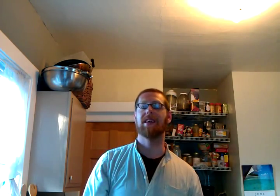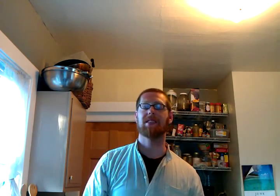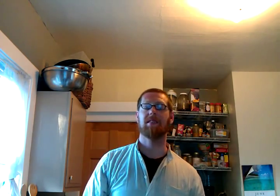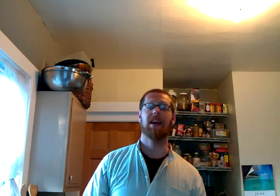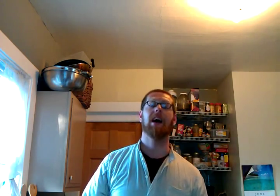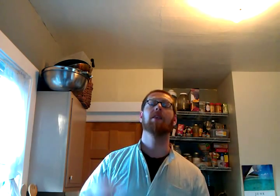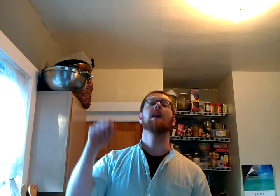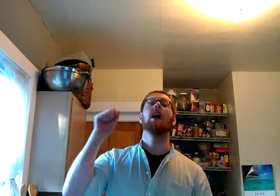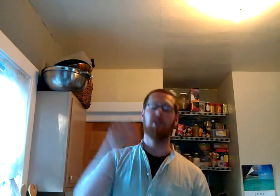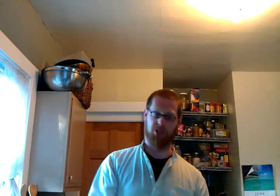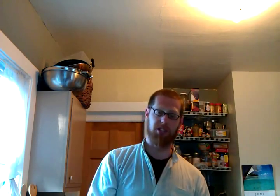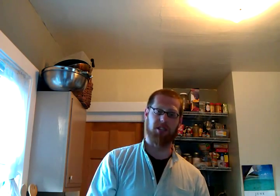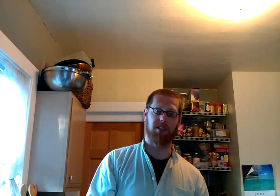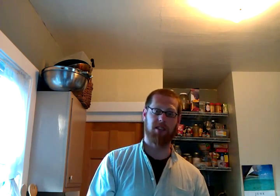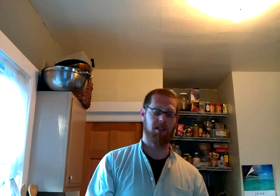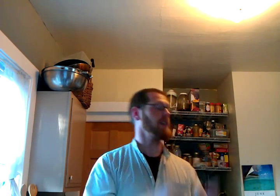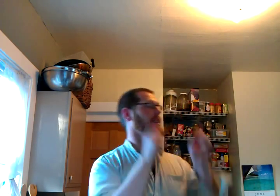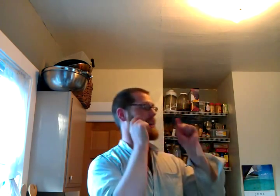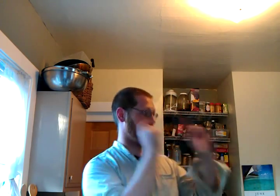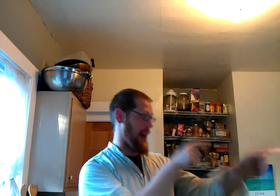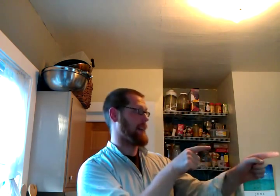stuff down under Jesus. Exactly.